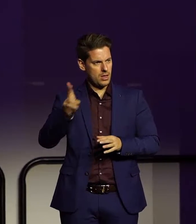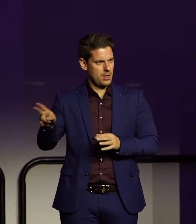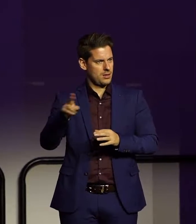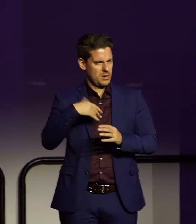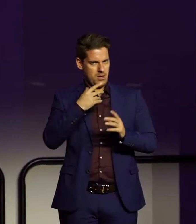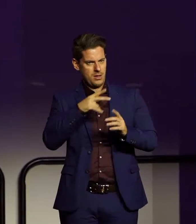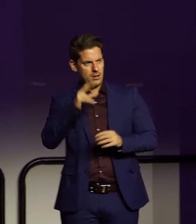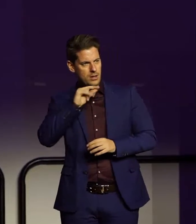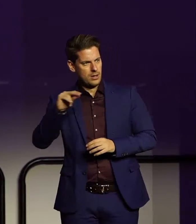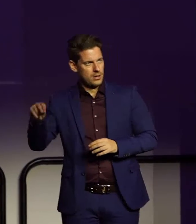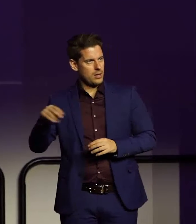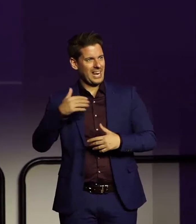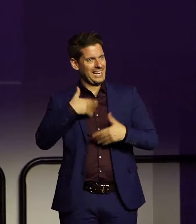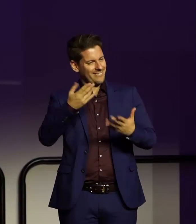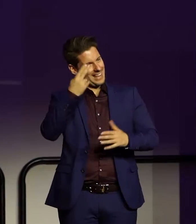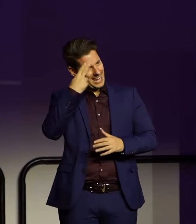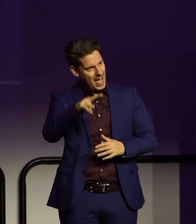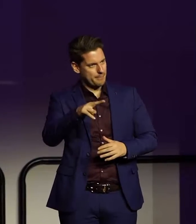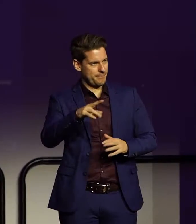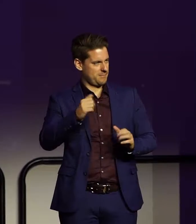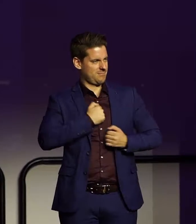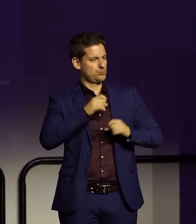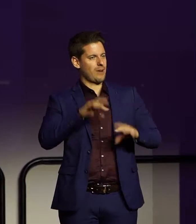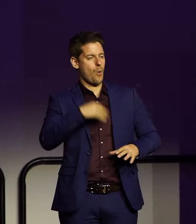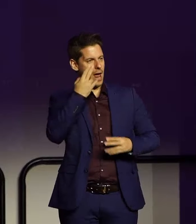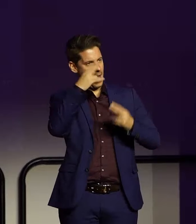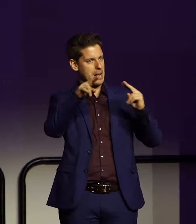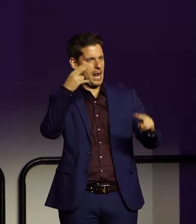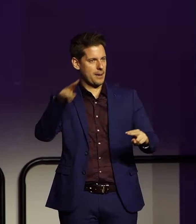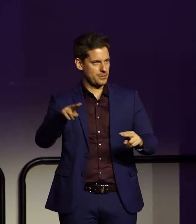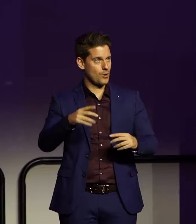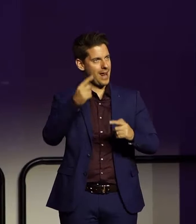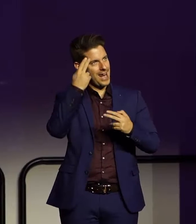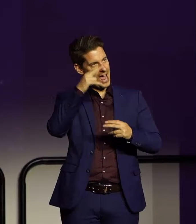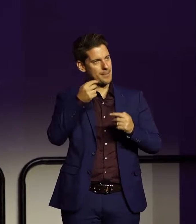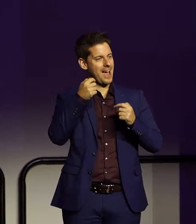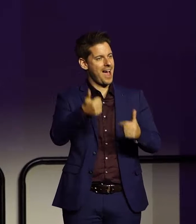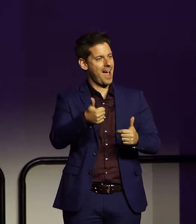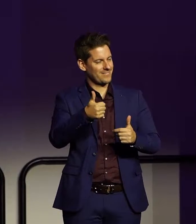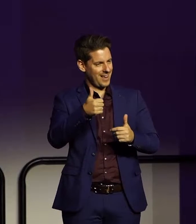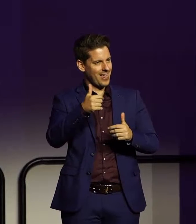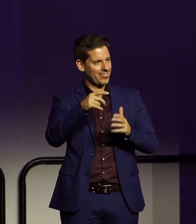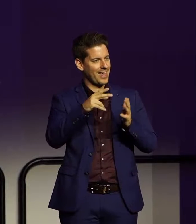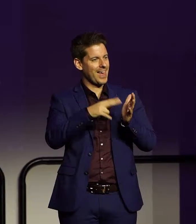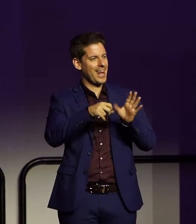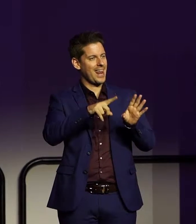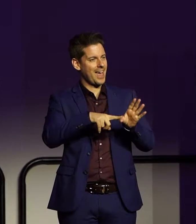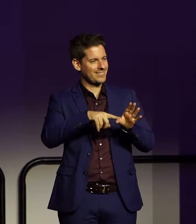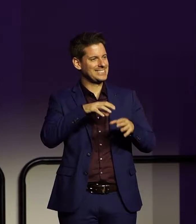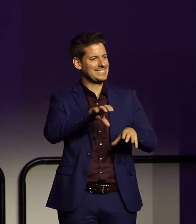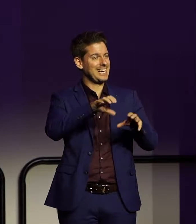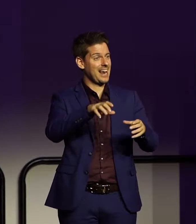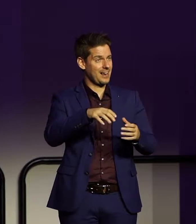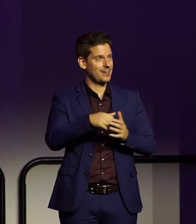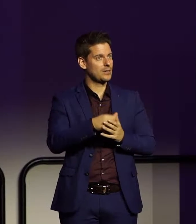D10S-1. They had to give it a nickname, as we do. So they named it after the best native digger in the land. They called